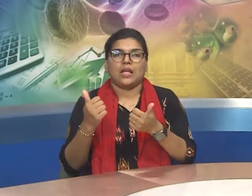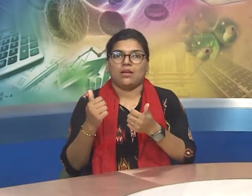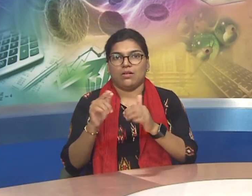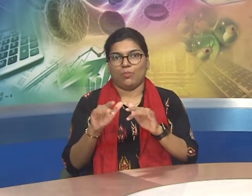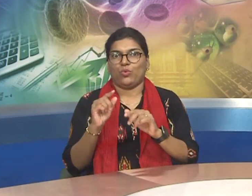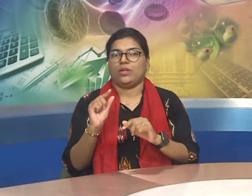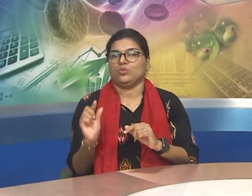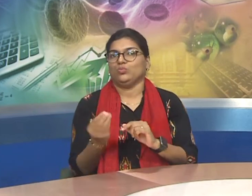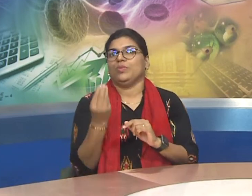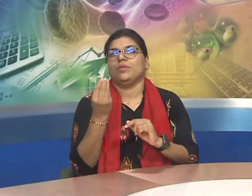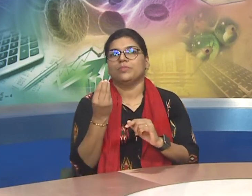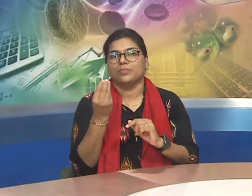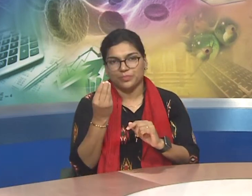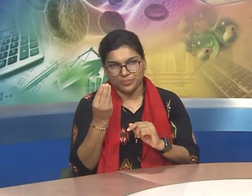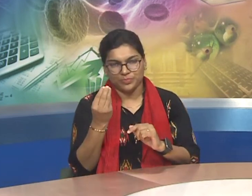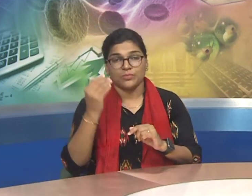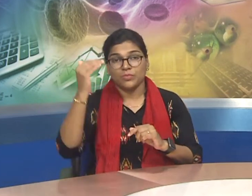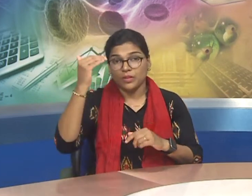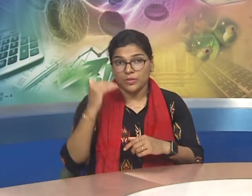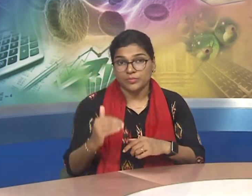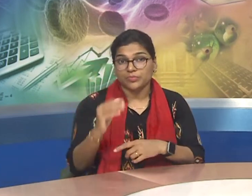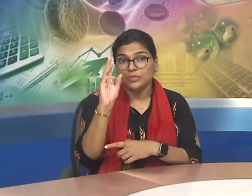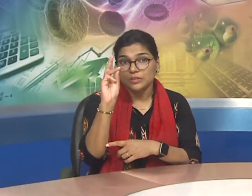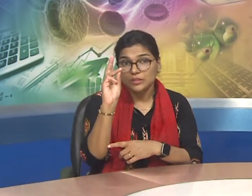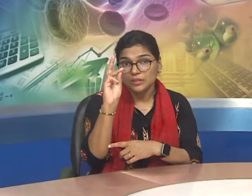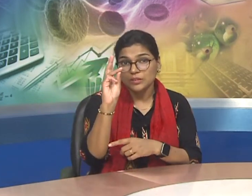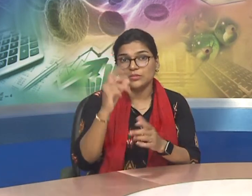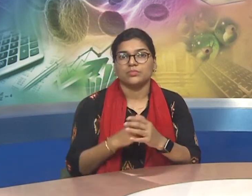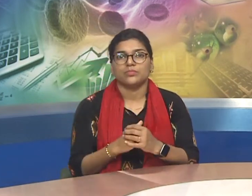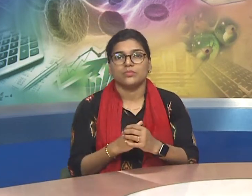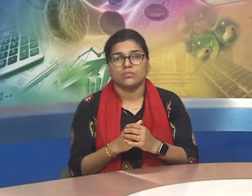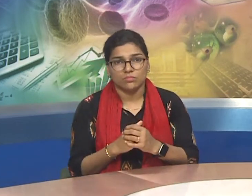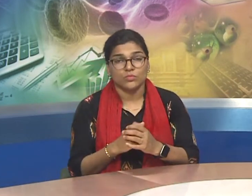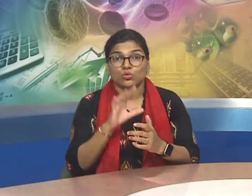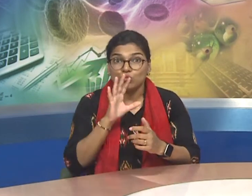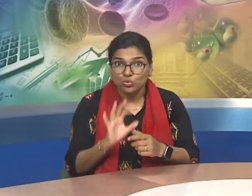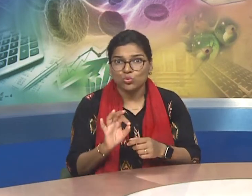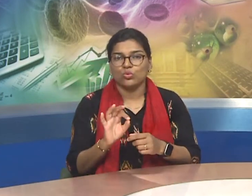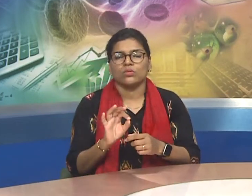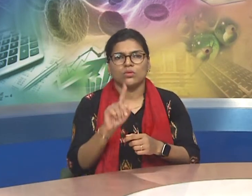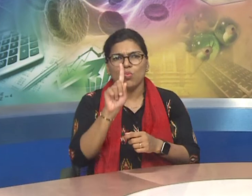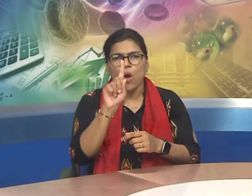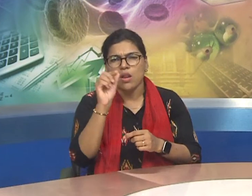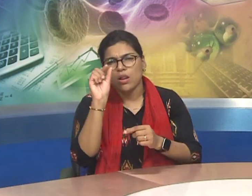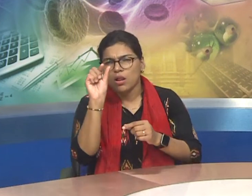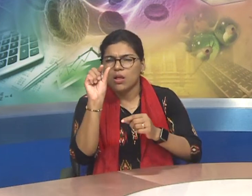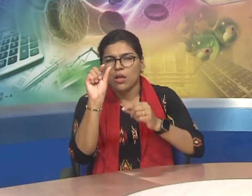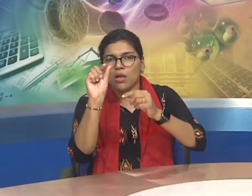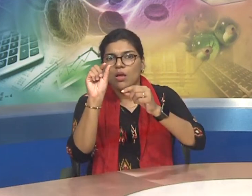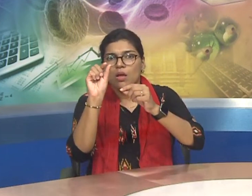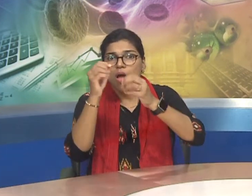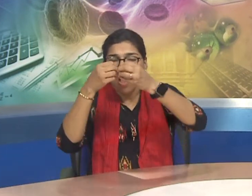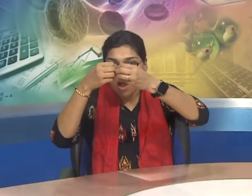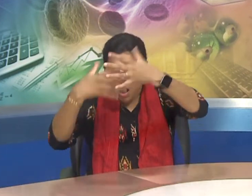Third point, complexity and scattering of